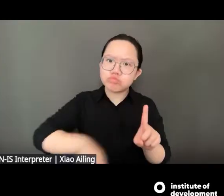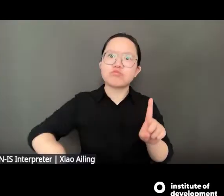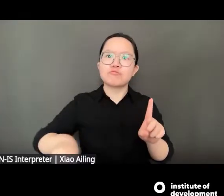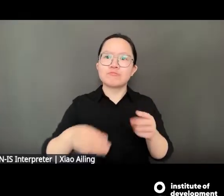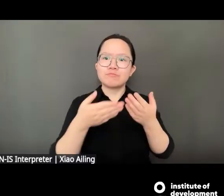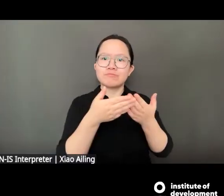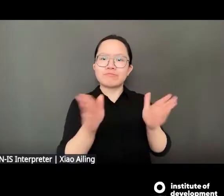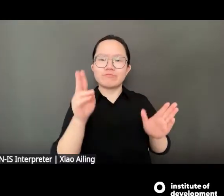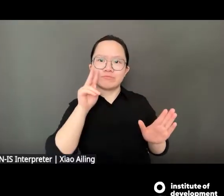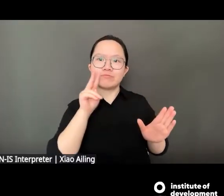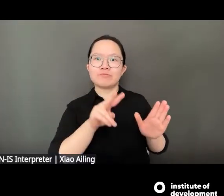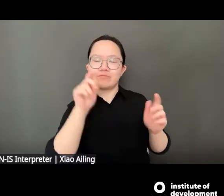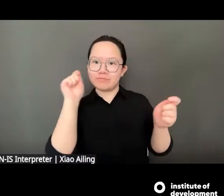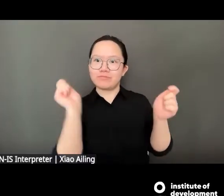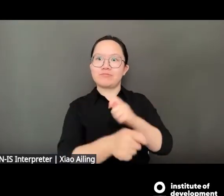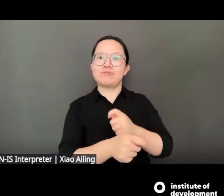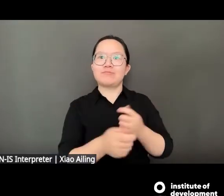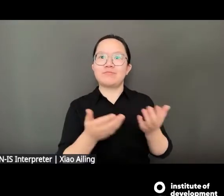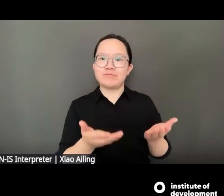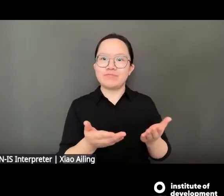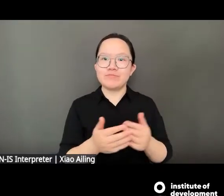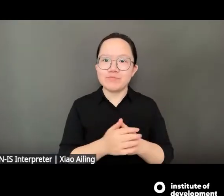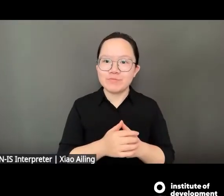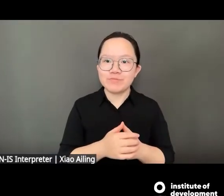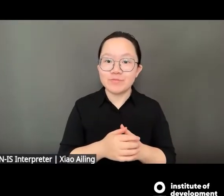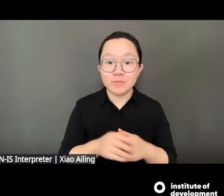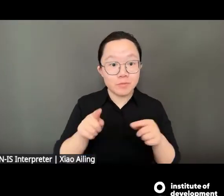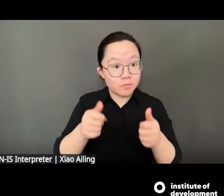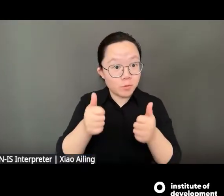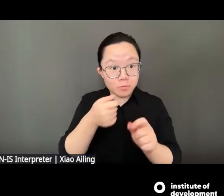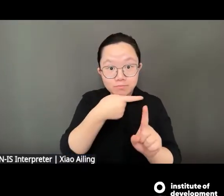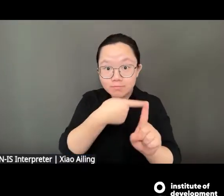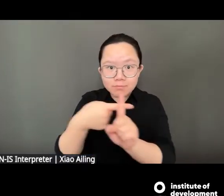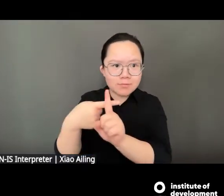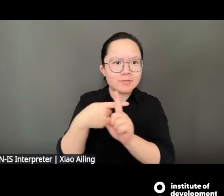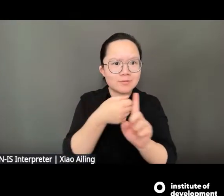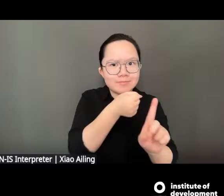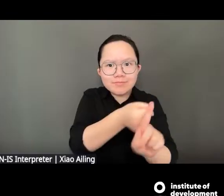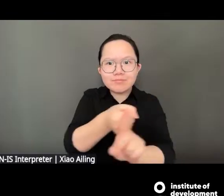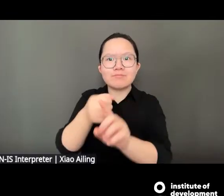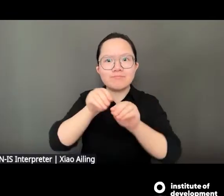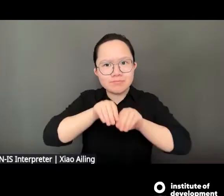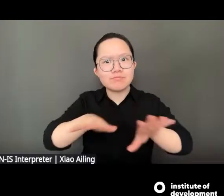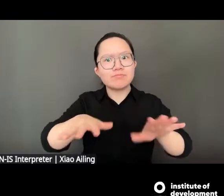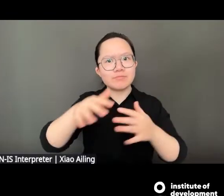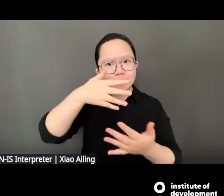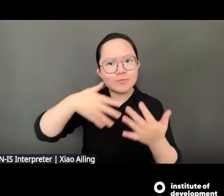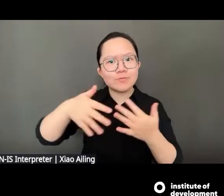gained confidence and research skills as a result of being involved in the research process.